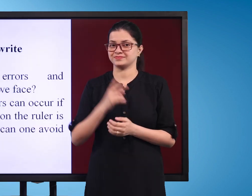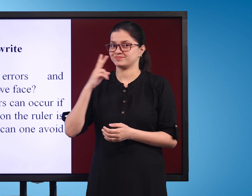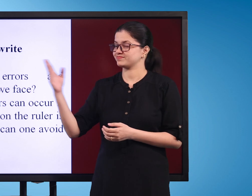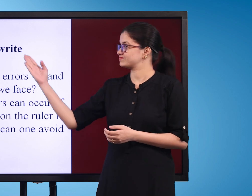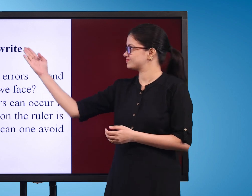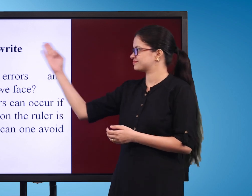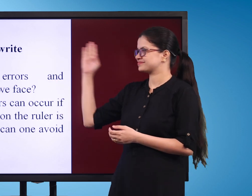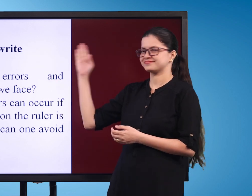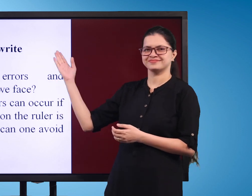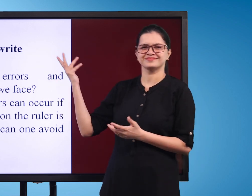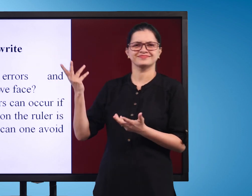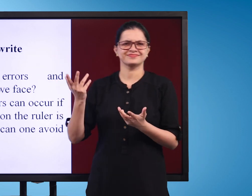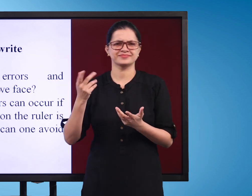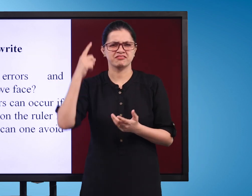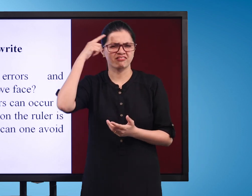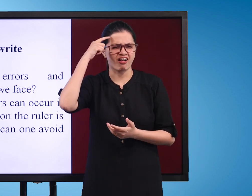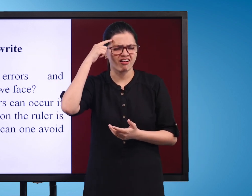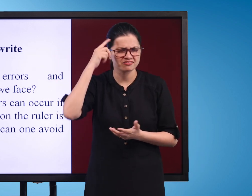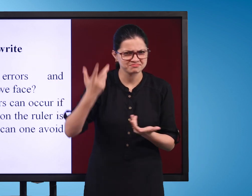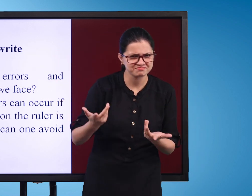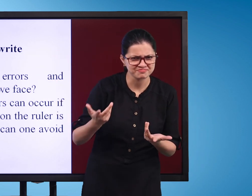Think, discuss and write.